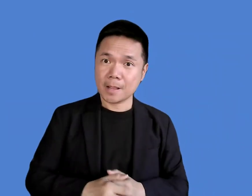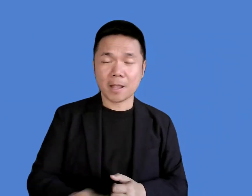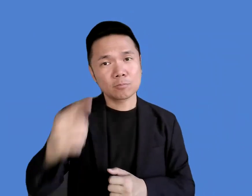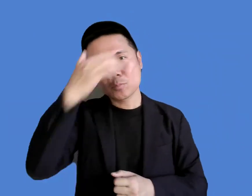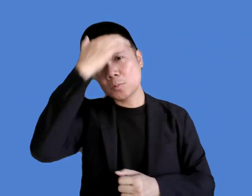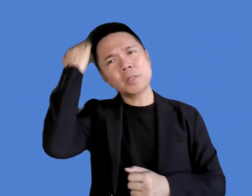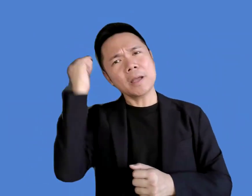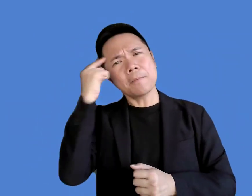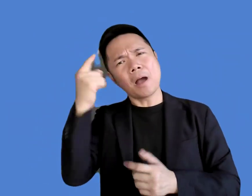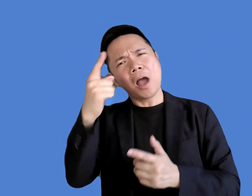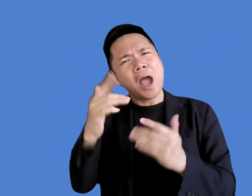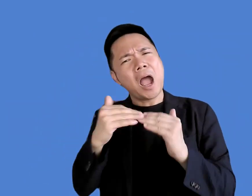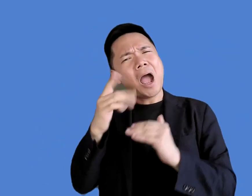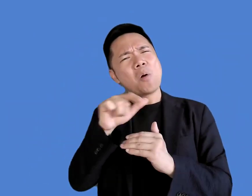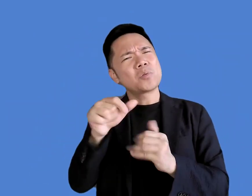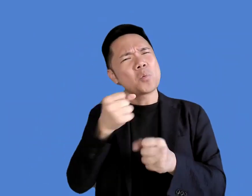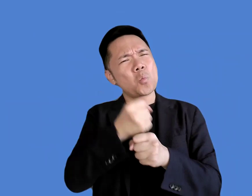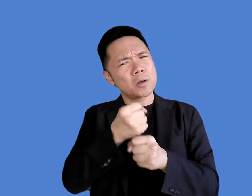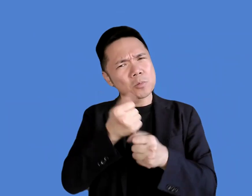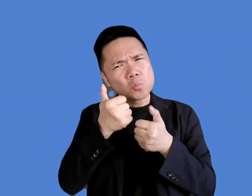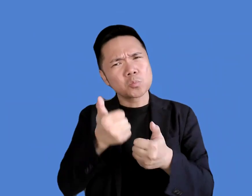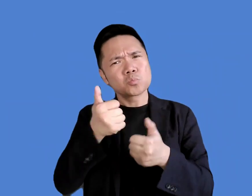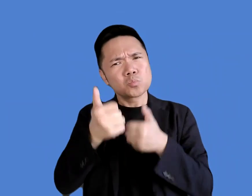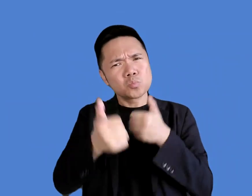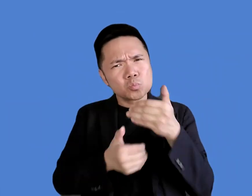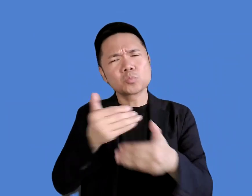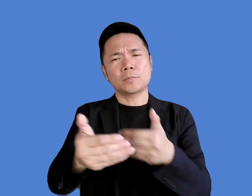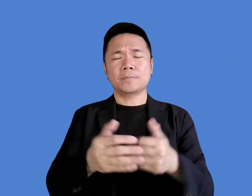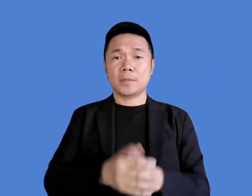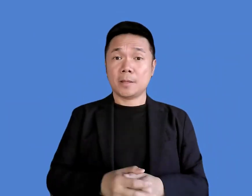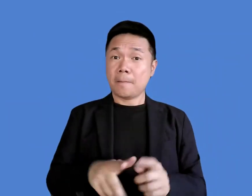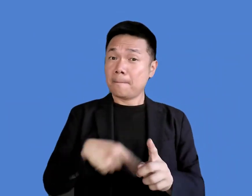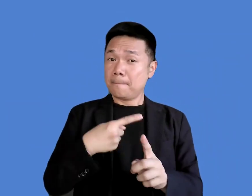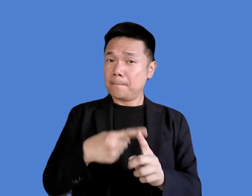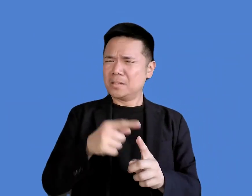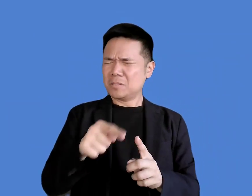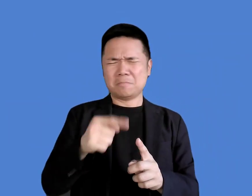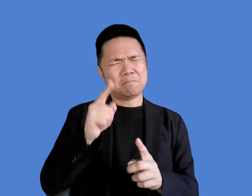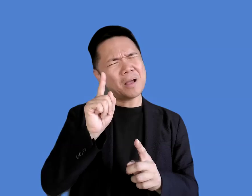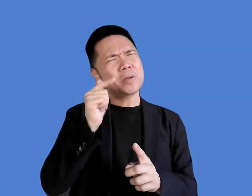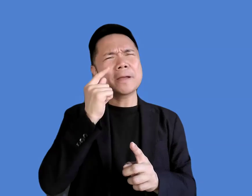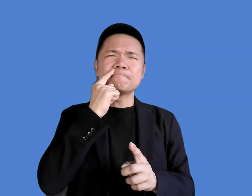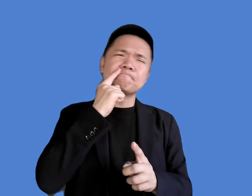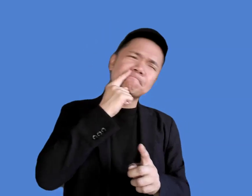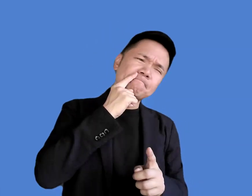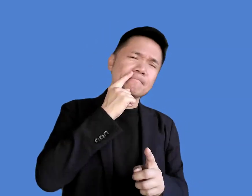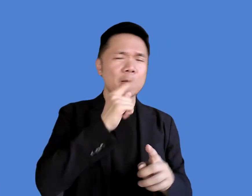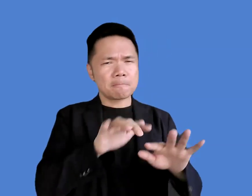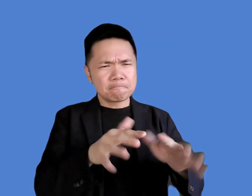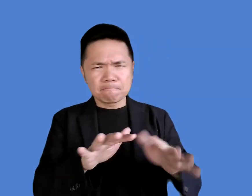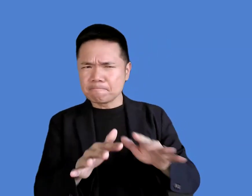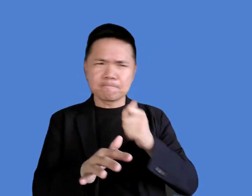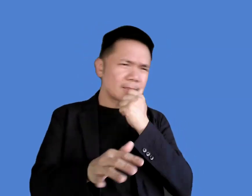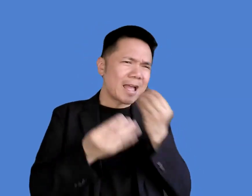really extraordinary work that was being done, there was also a number of gaps that were identified where